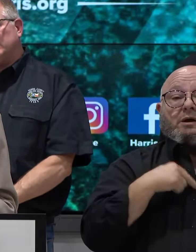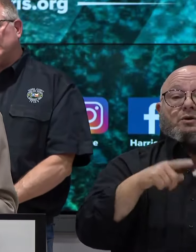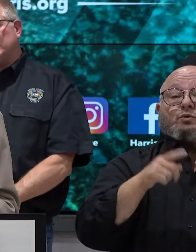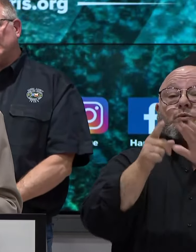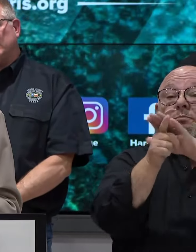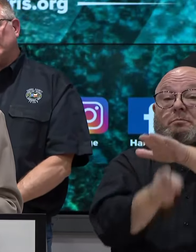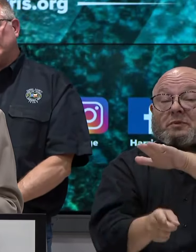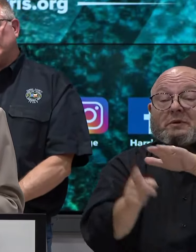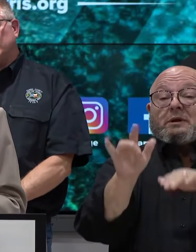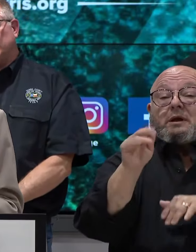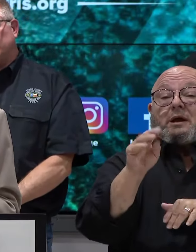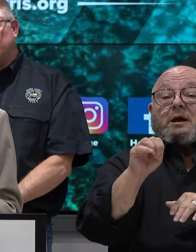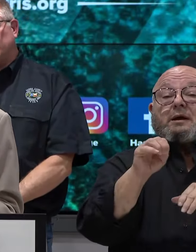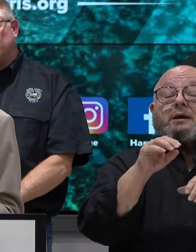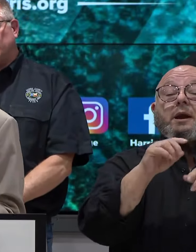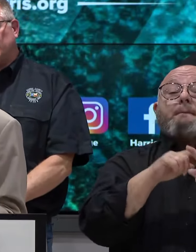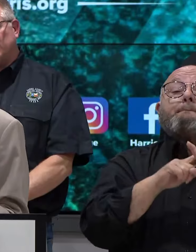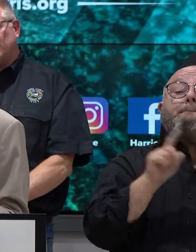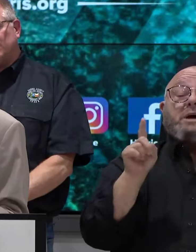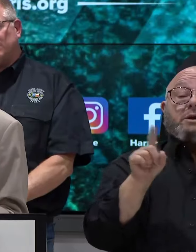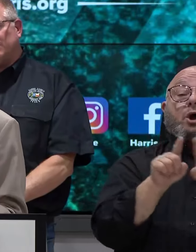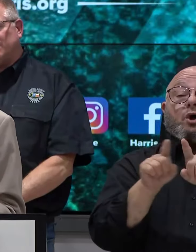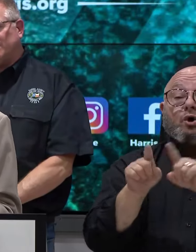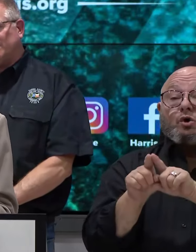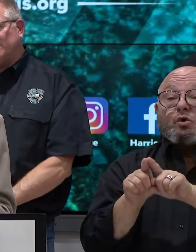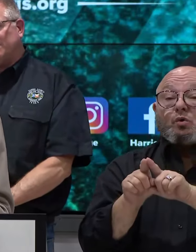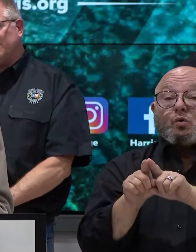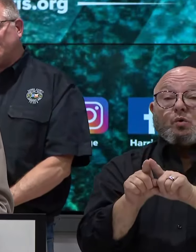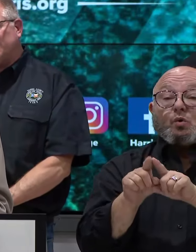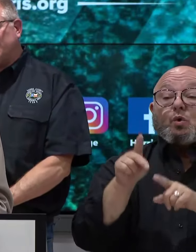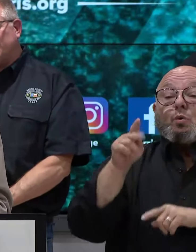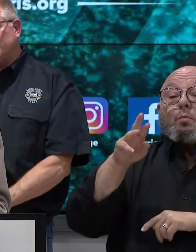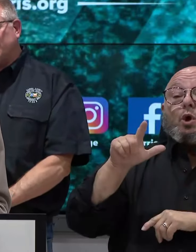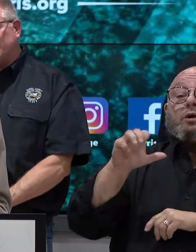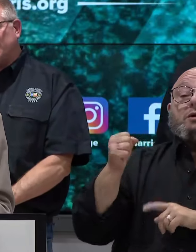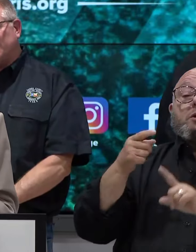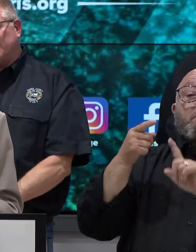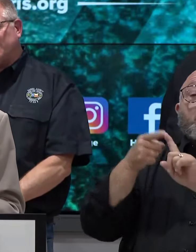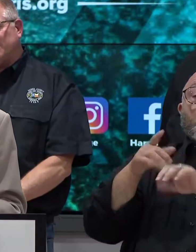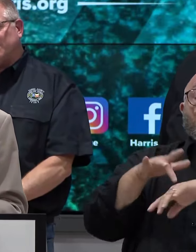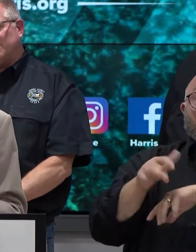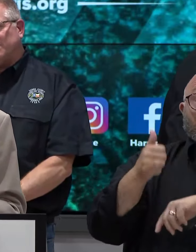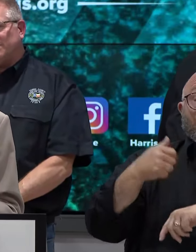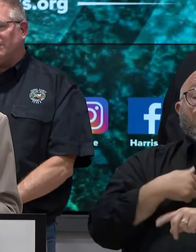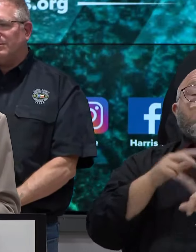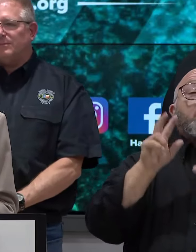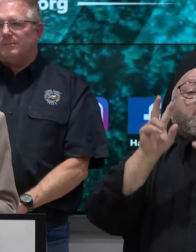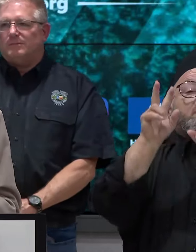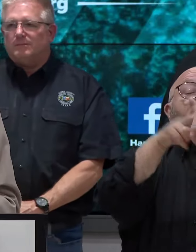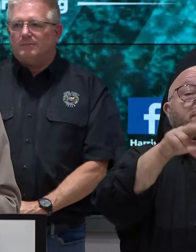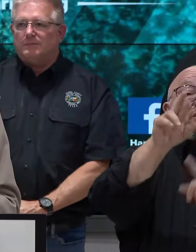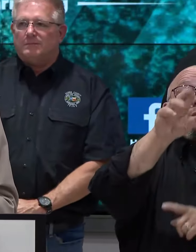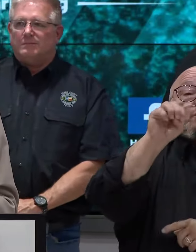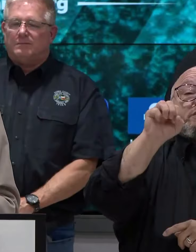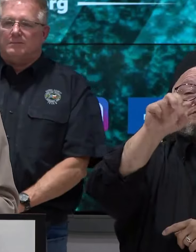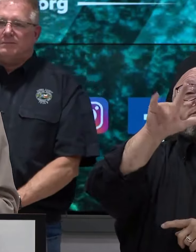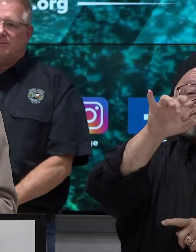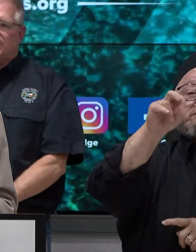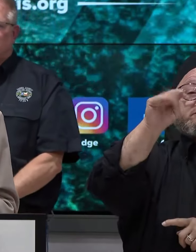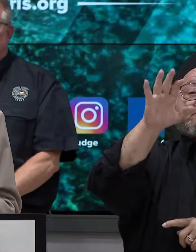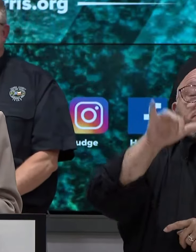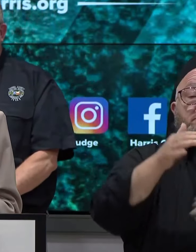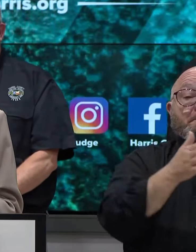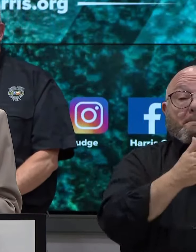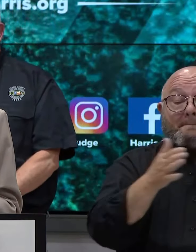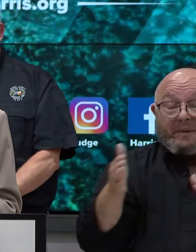certain areas of town. But also, to Paul's point earlier, we did file a resiliency plan, and in that resiliency plan, we